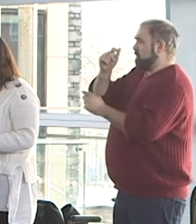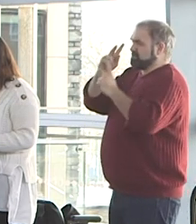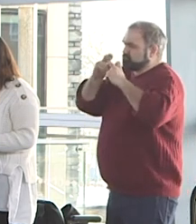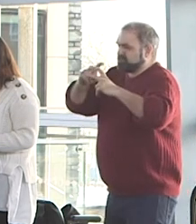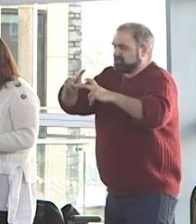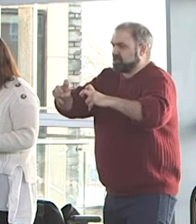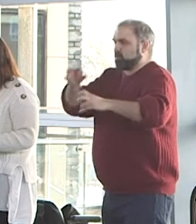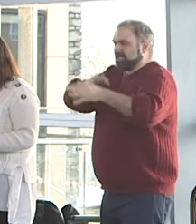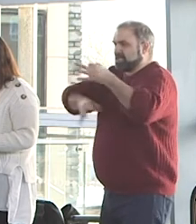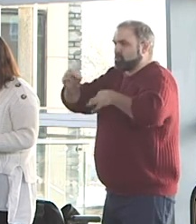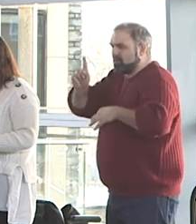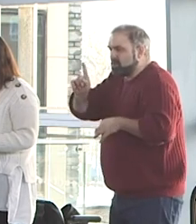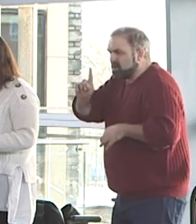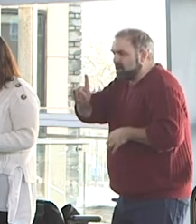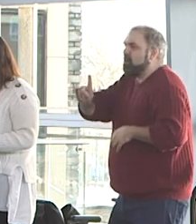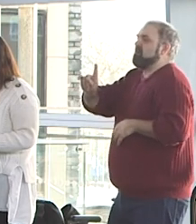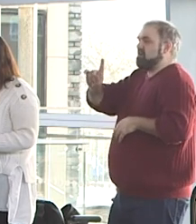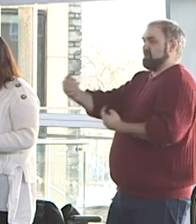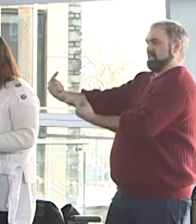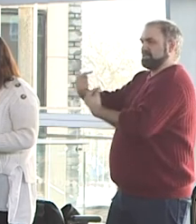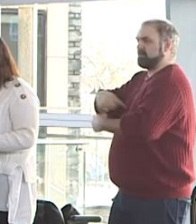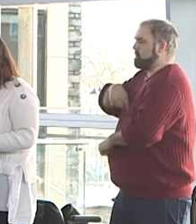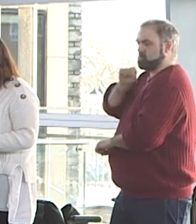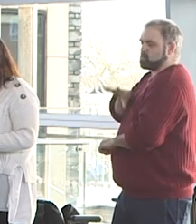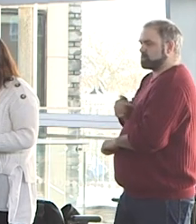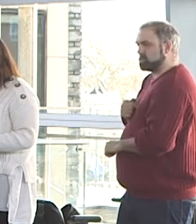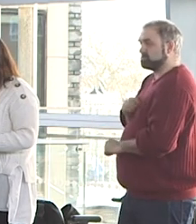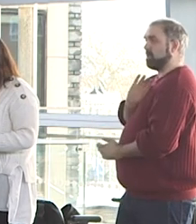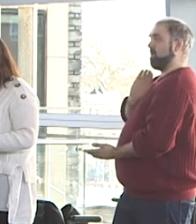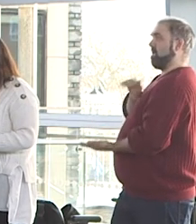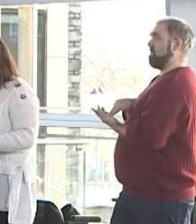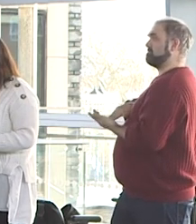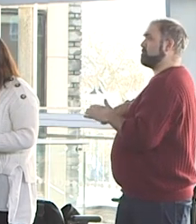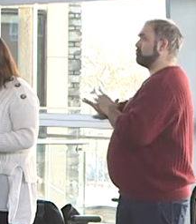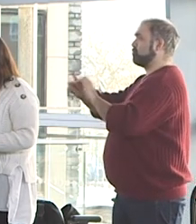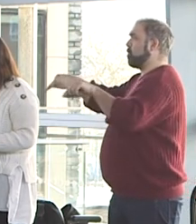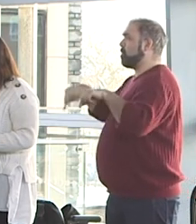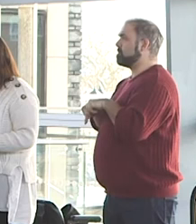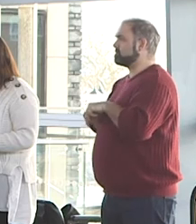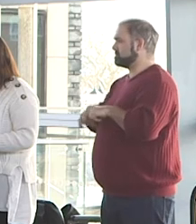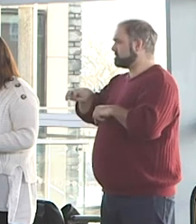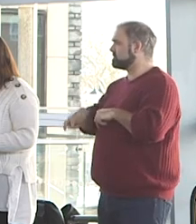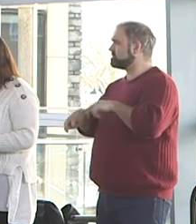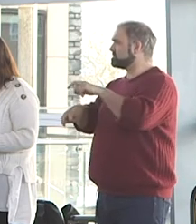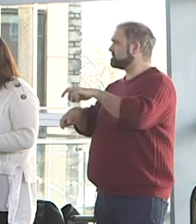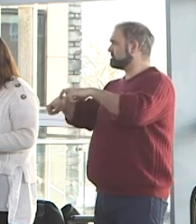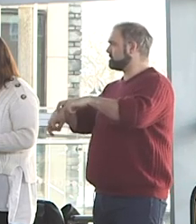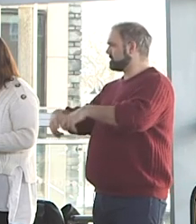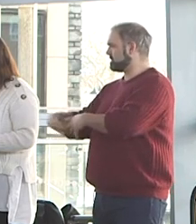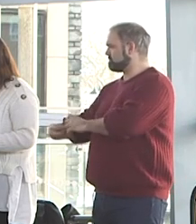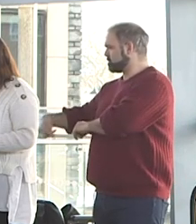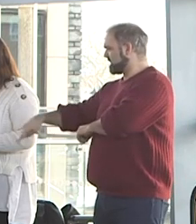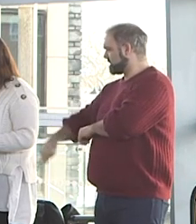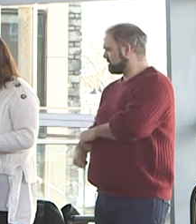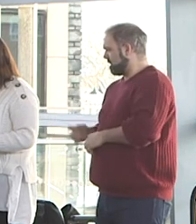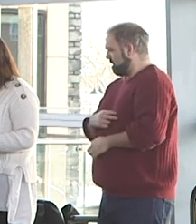to expect. I was not going to be intimidated. But when I entered the room, I saw a chair with an ankle chain, and my heart started beating